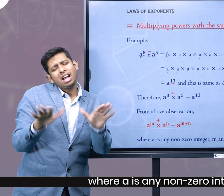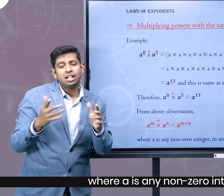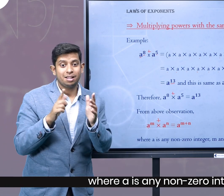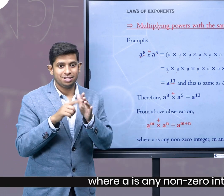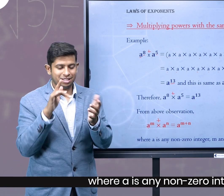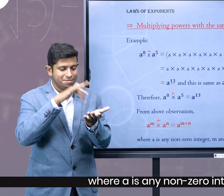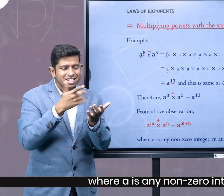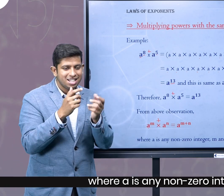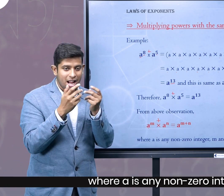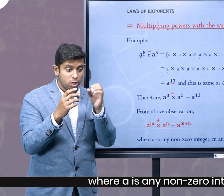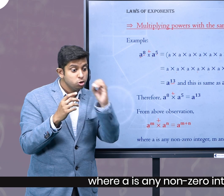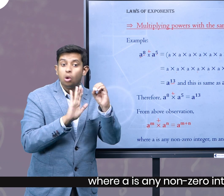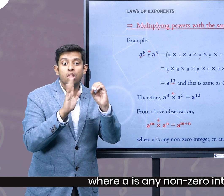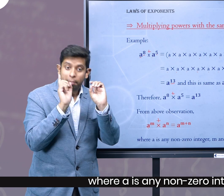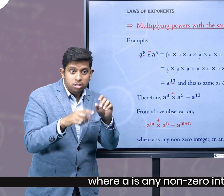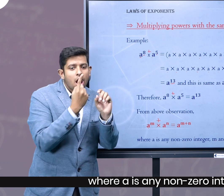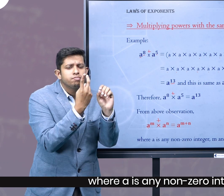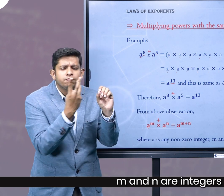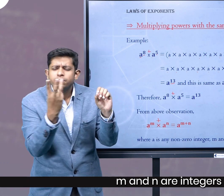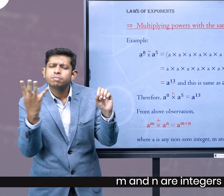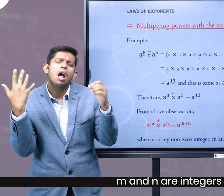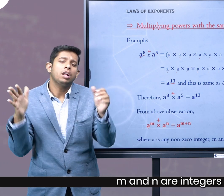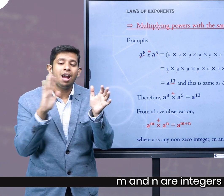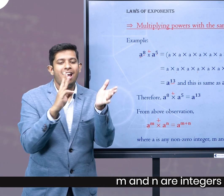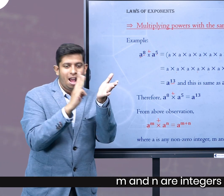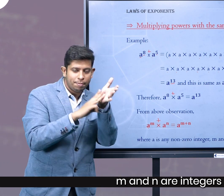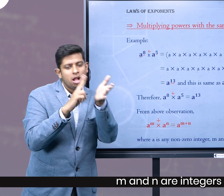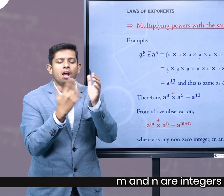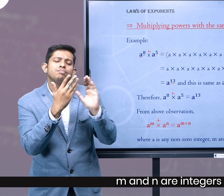Where a is any non-zero integer, m and n are integers.